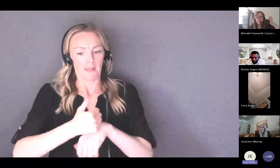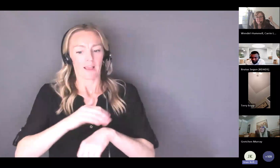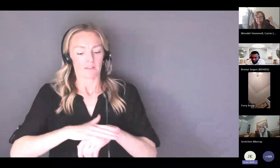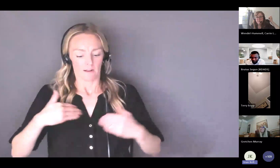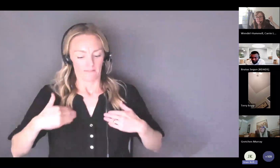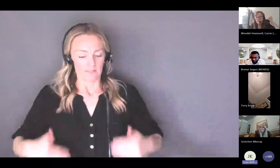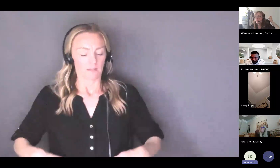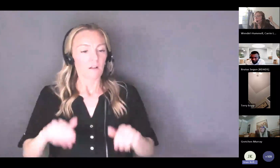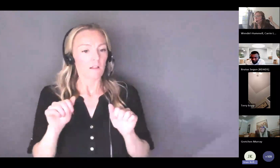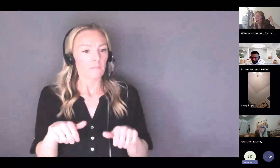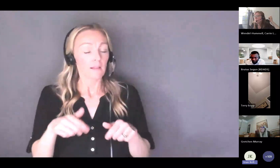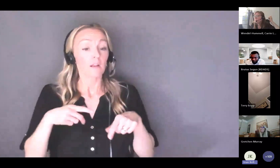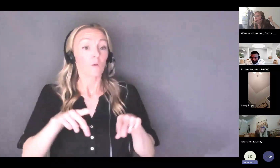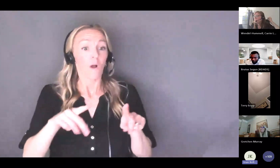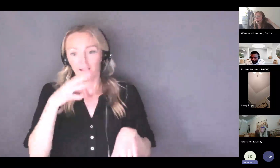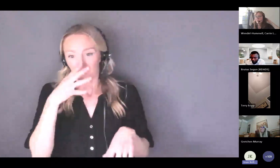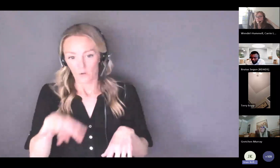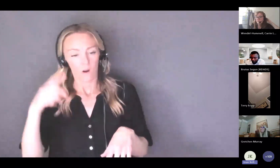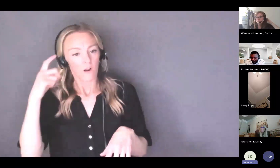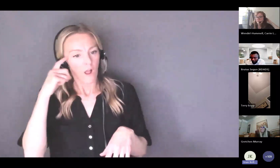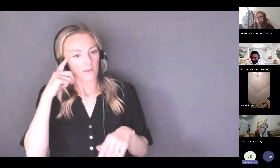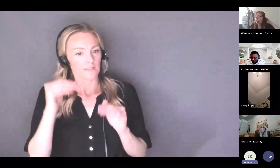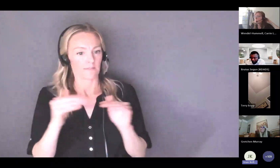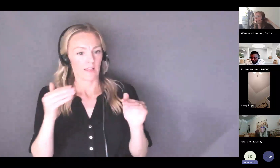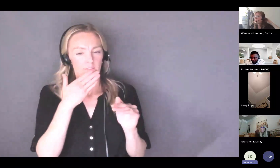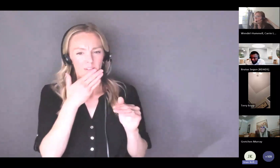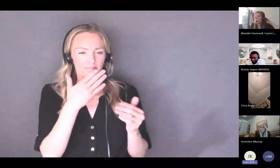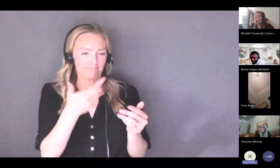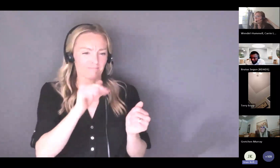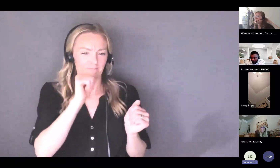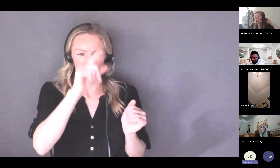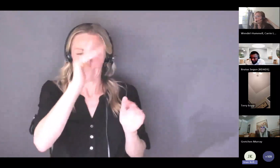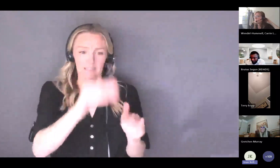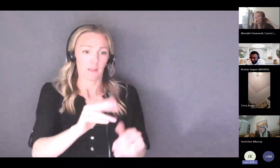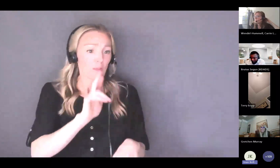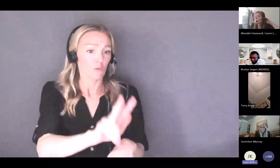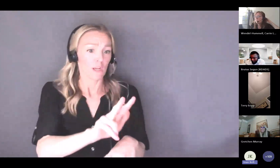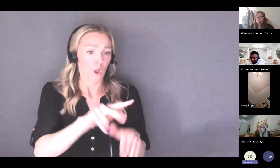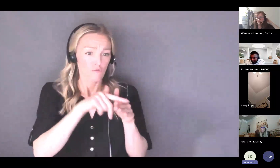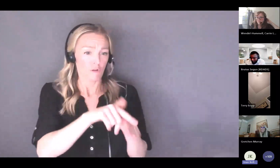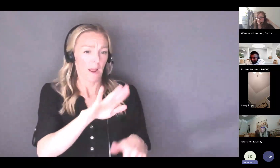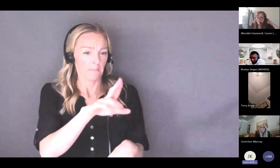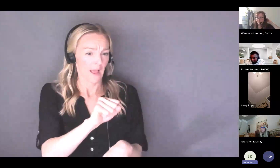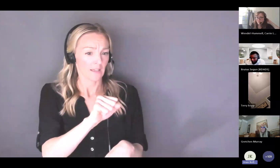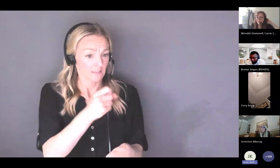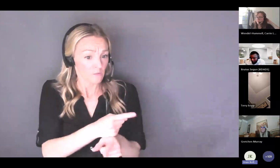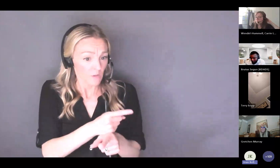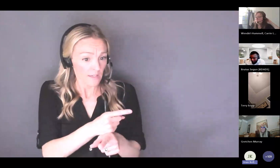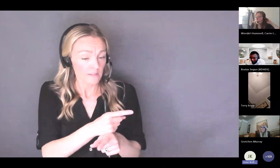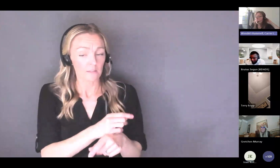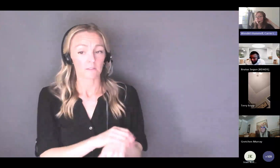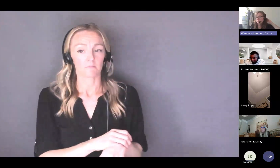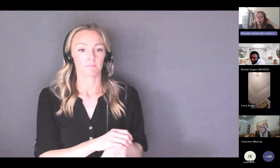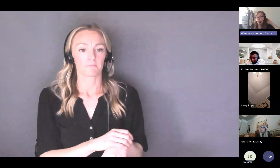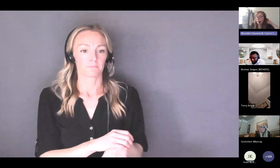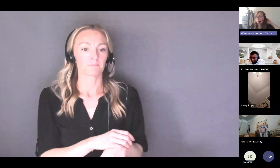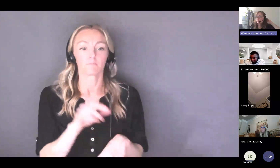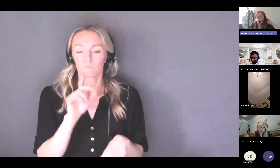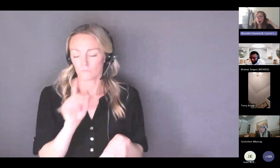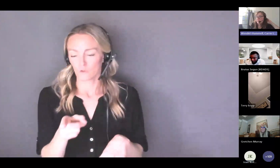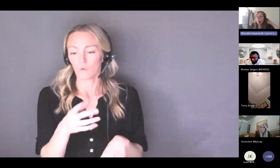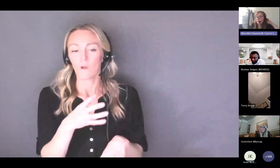ability while ignoring the cognitive level. Like, you wouldn't expect a 3-year-old to ride a bus. Isn't that correct? That's true,